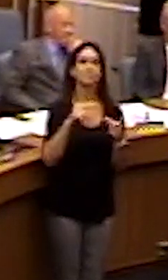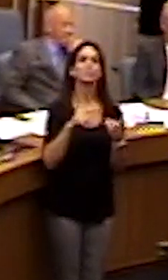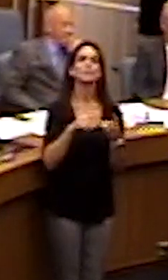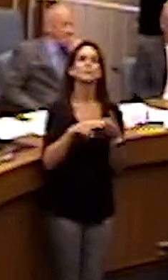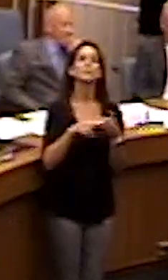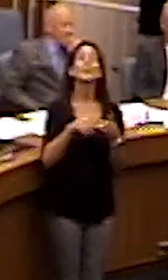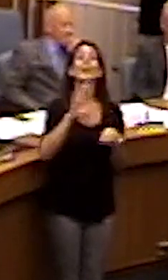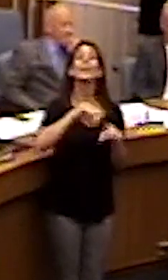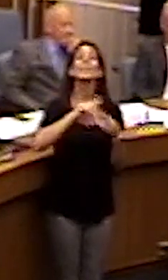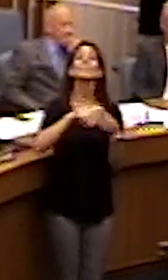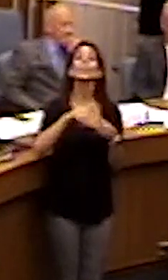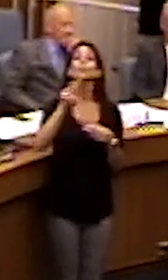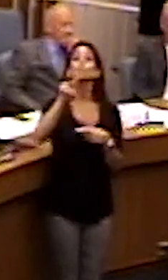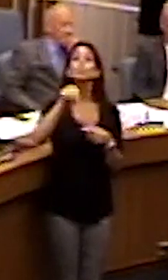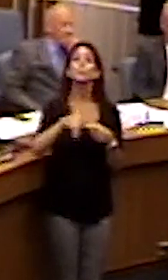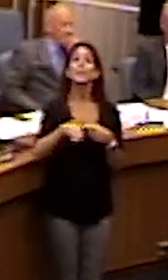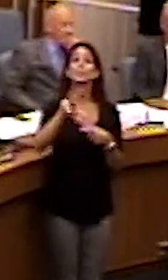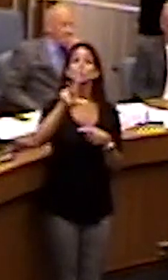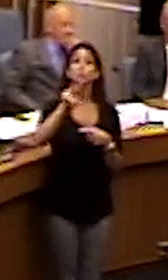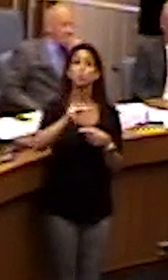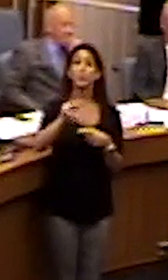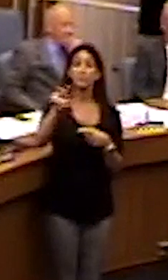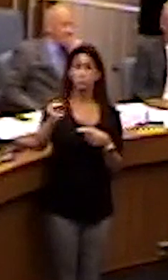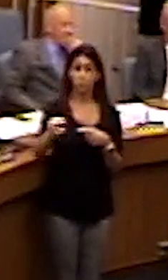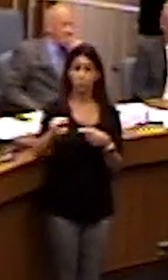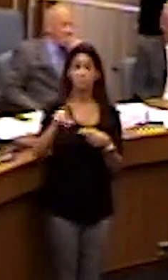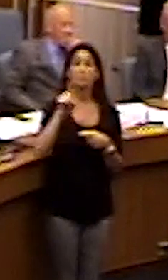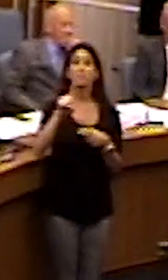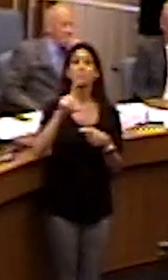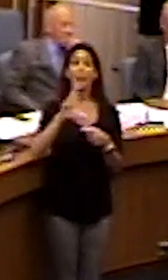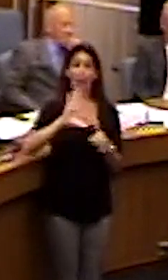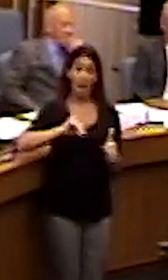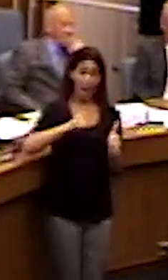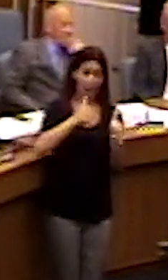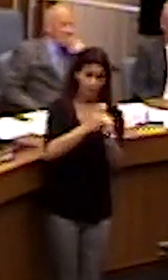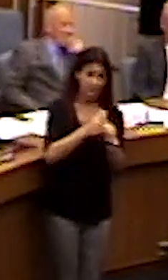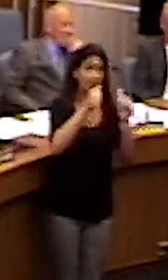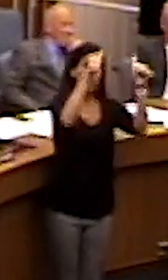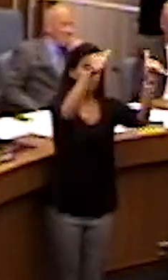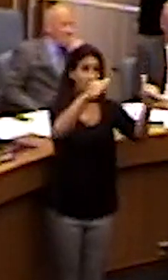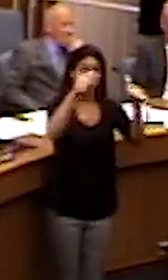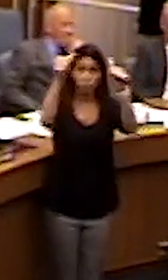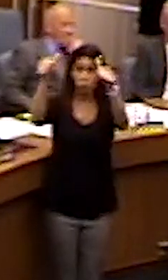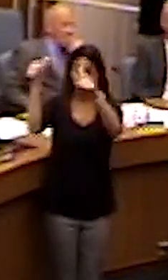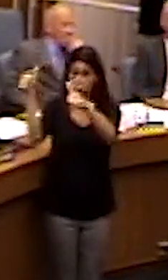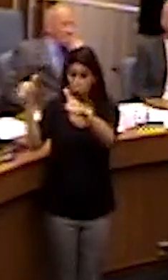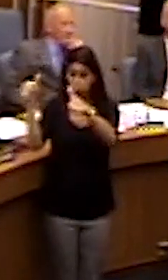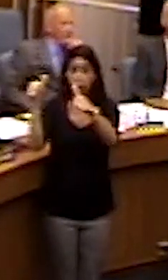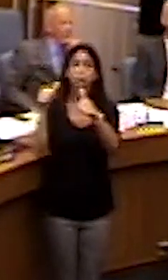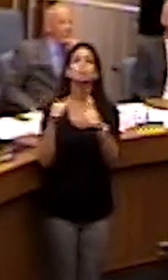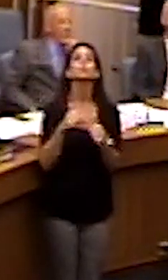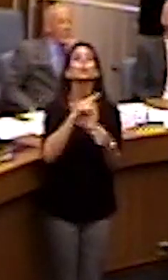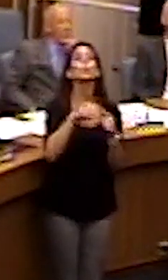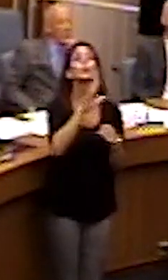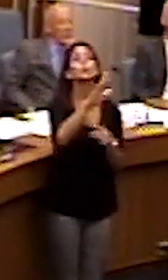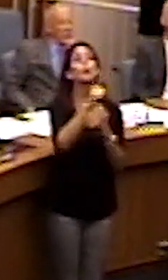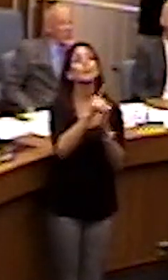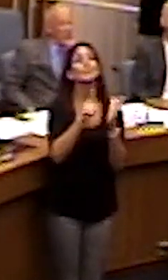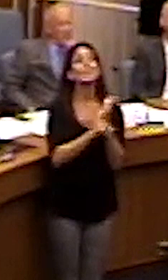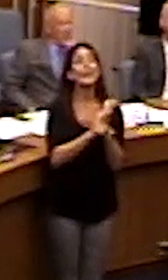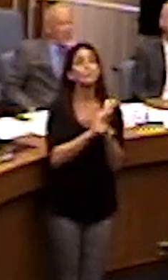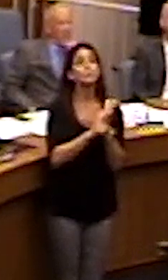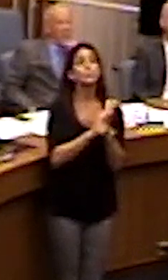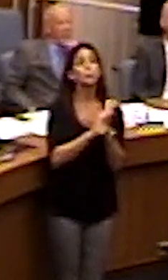But then in 2022, they updated the posters. When your labor law posters